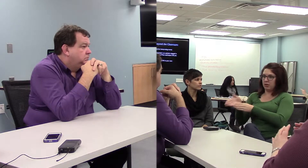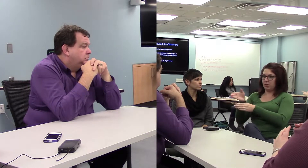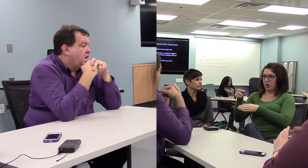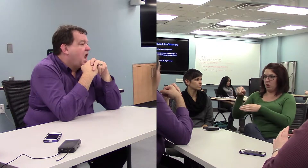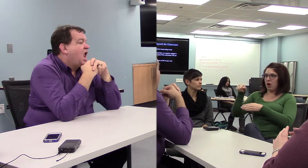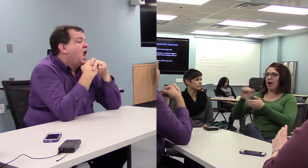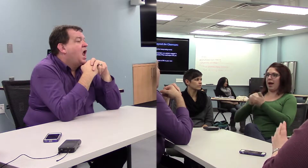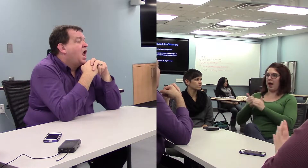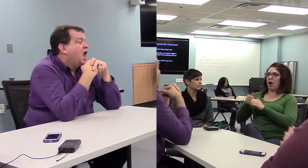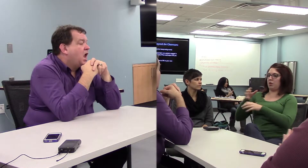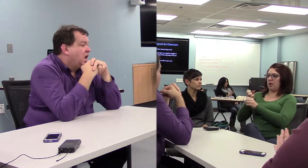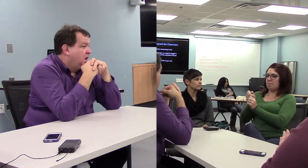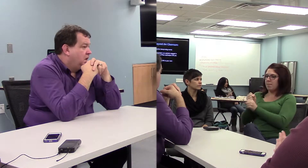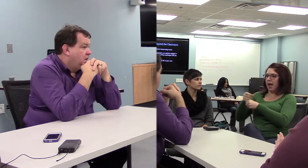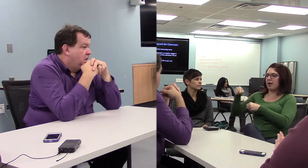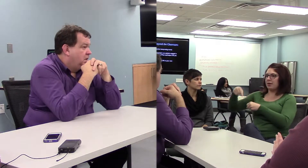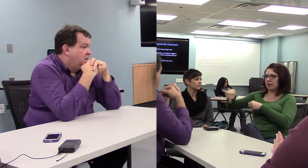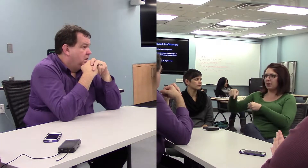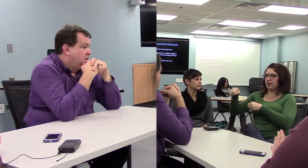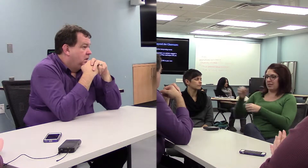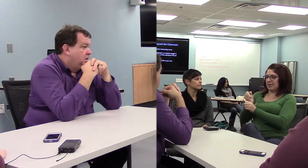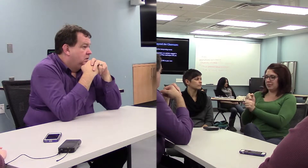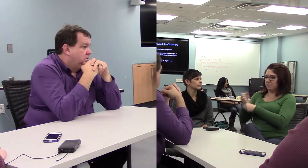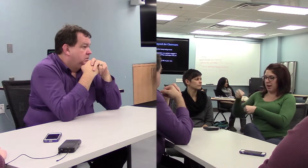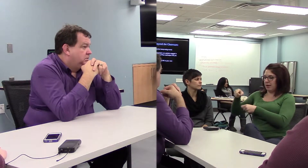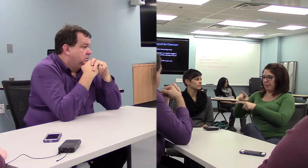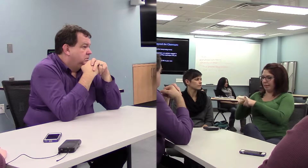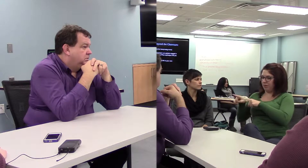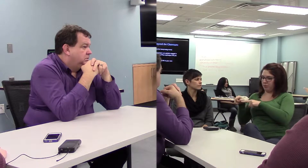to fit on the camera itself.